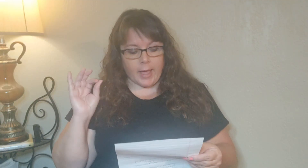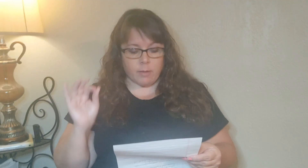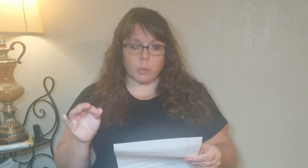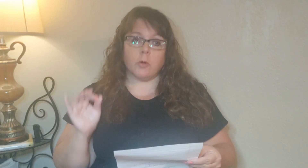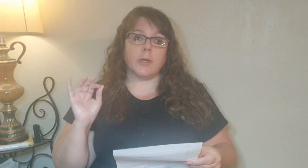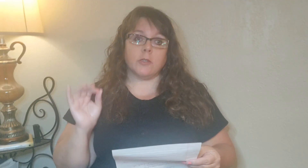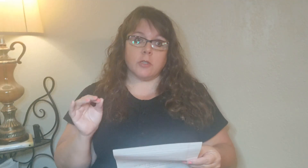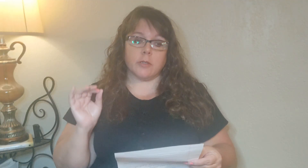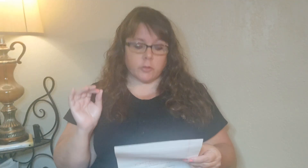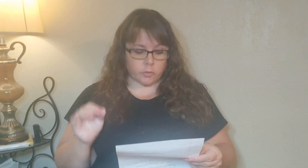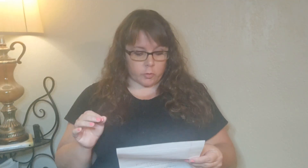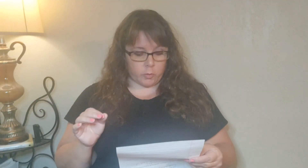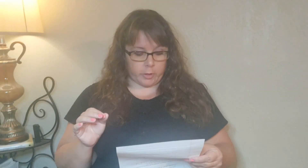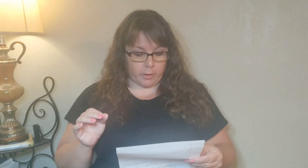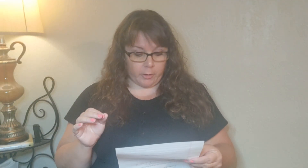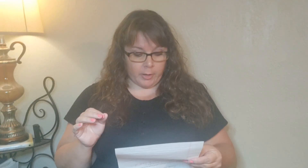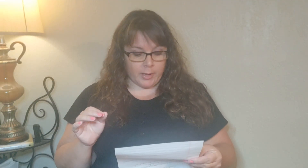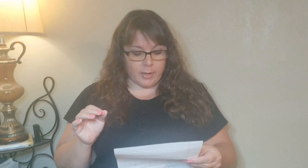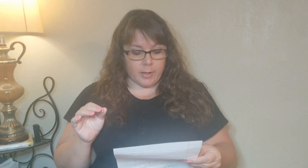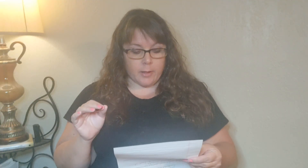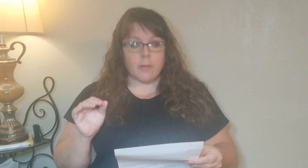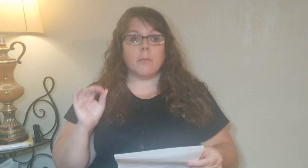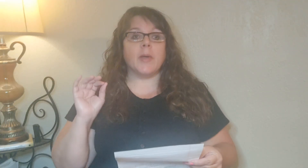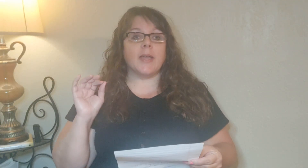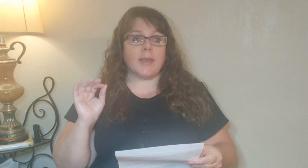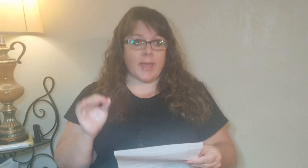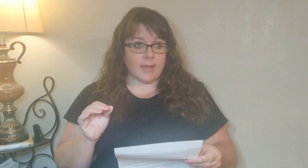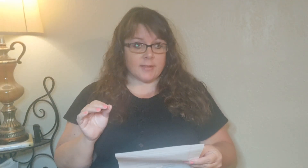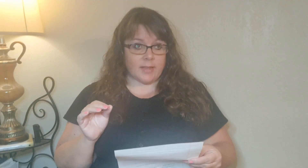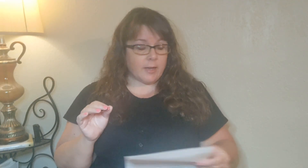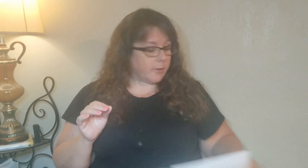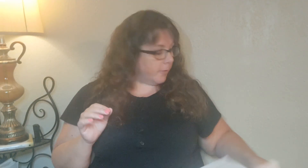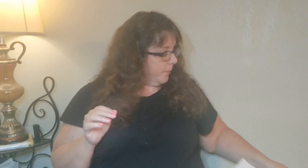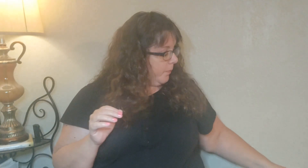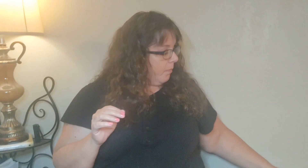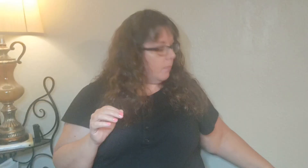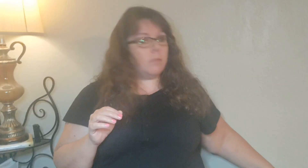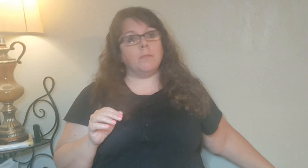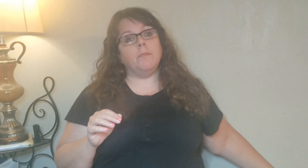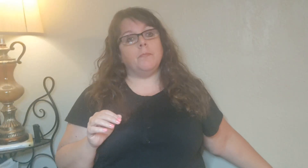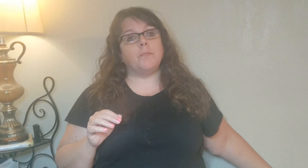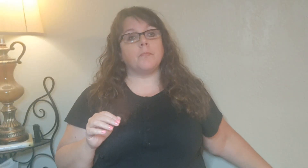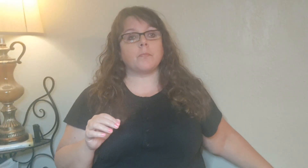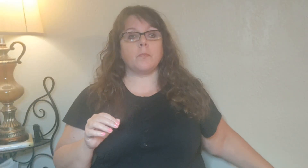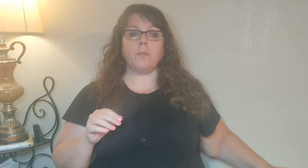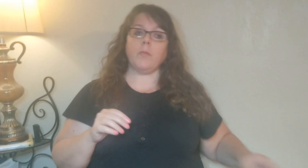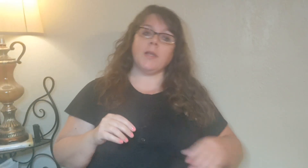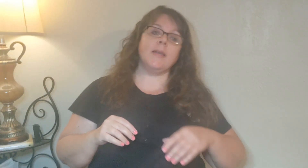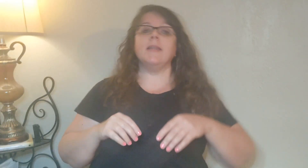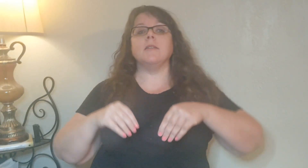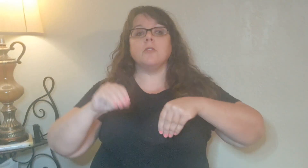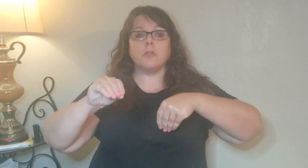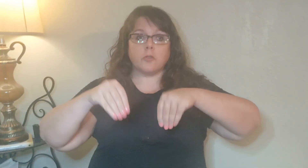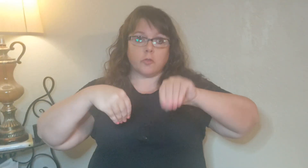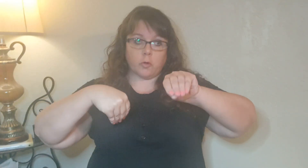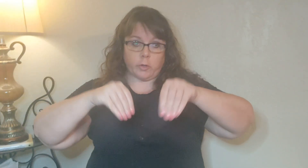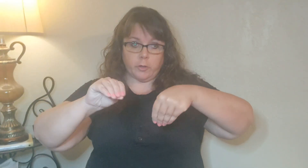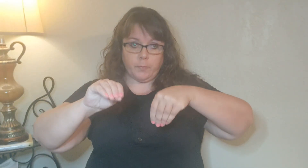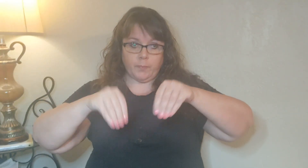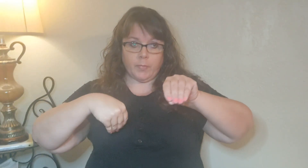am going to the store. But in ASL, it is store,